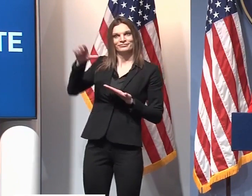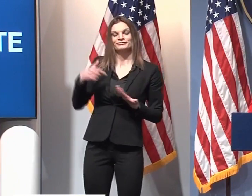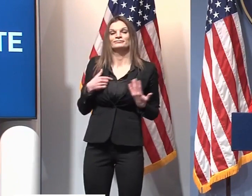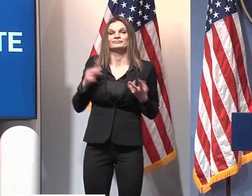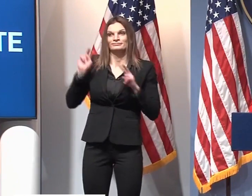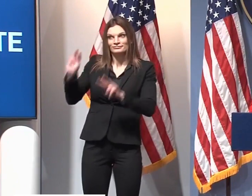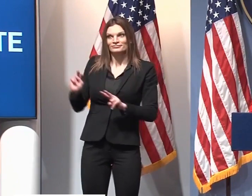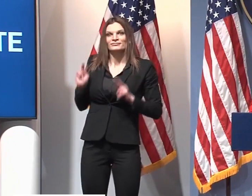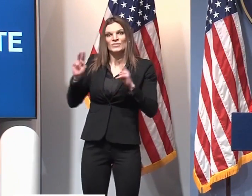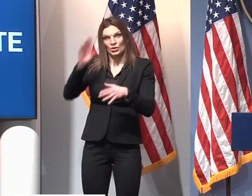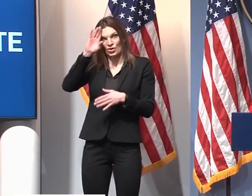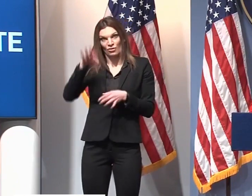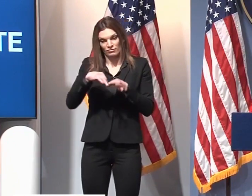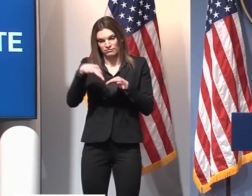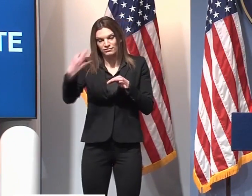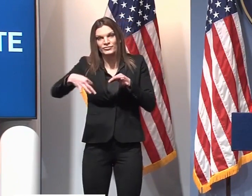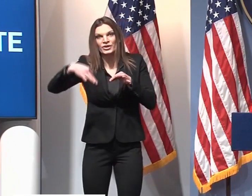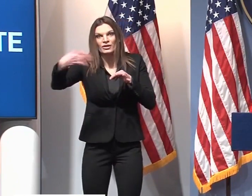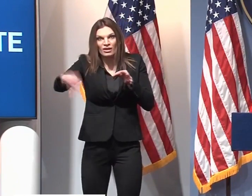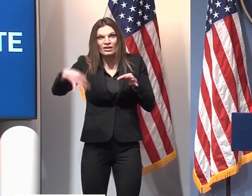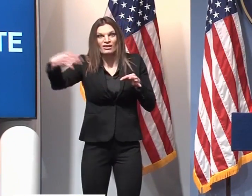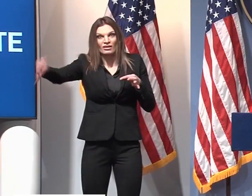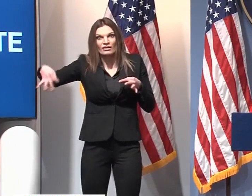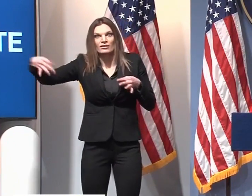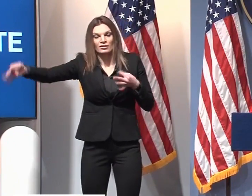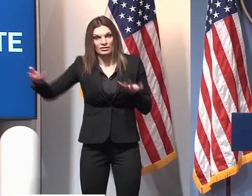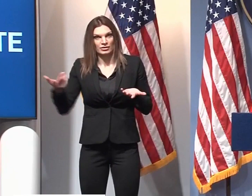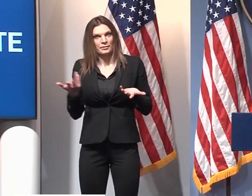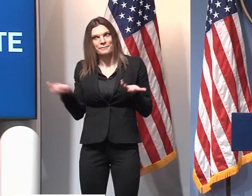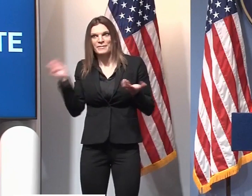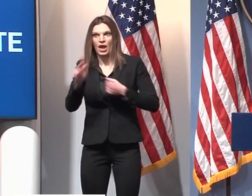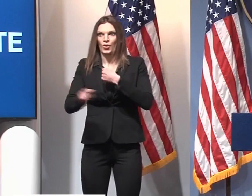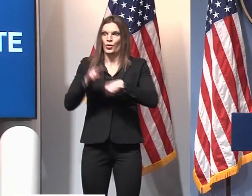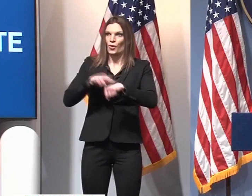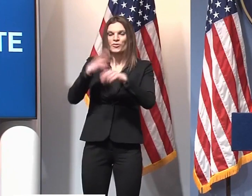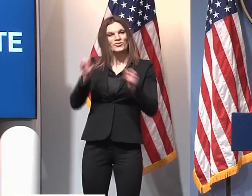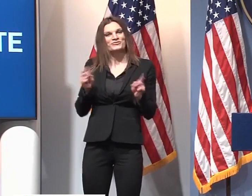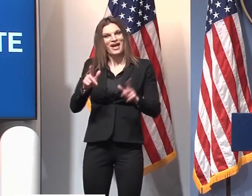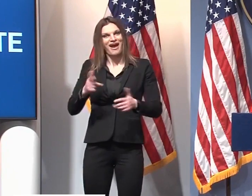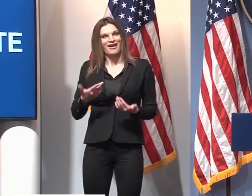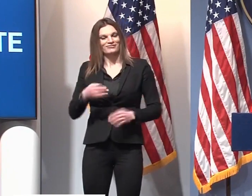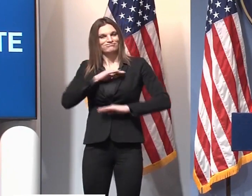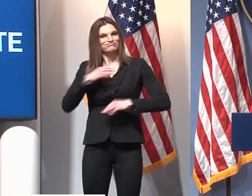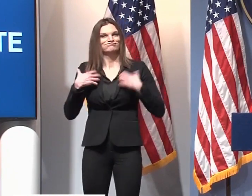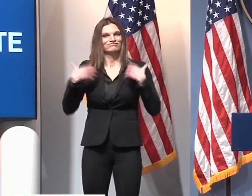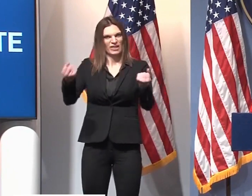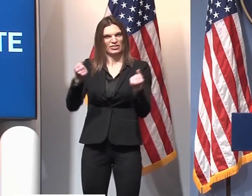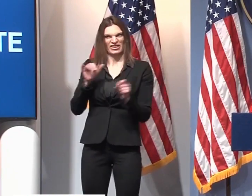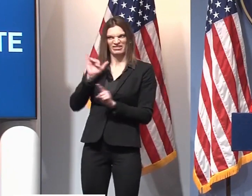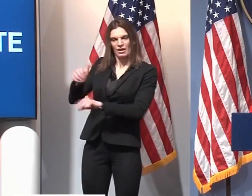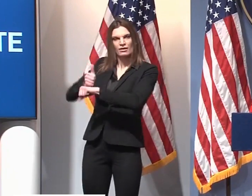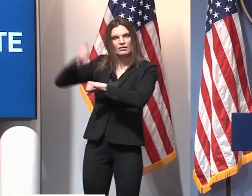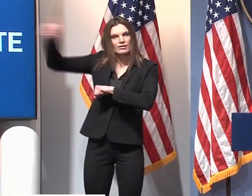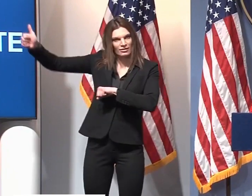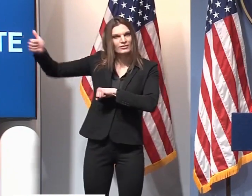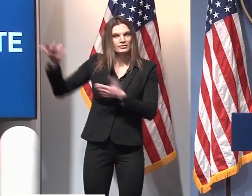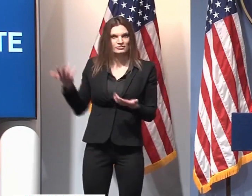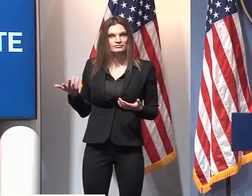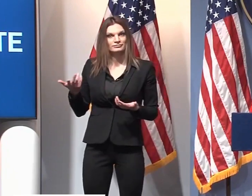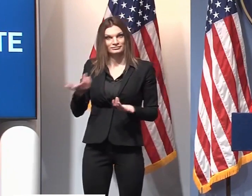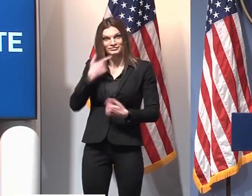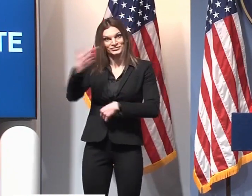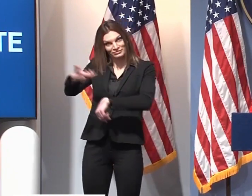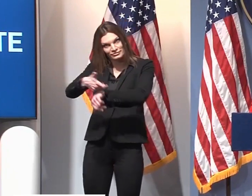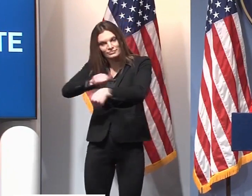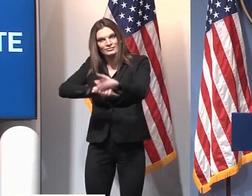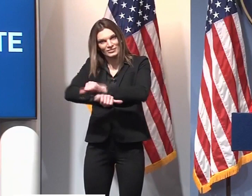those resources threatens our ability to get back to normal. And that's precisely why I'm continuing to call on them to start, let's roll